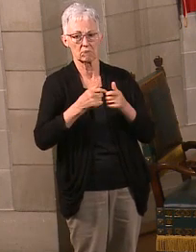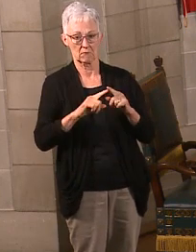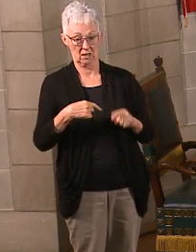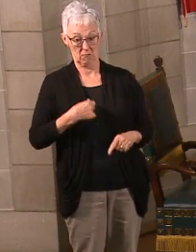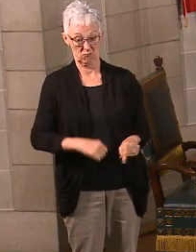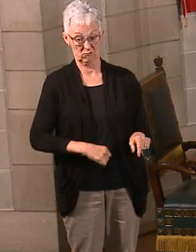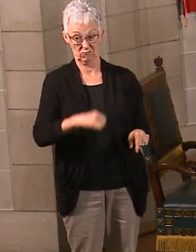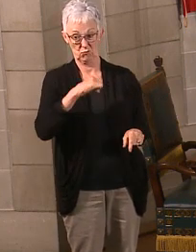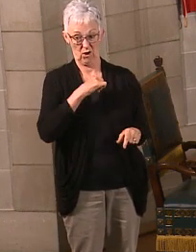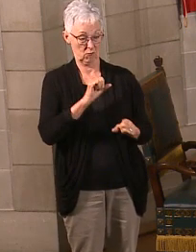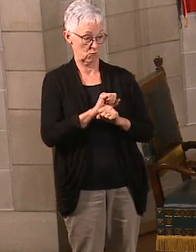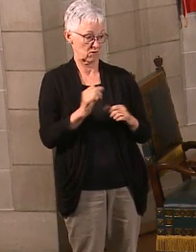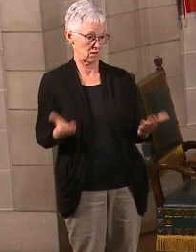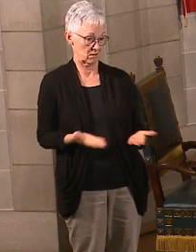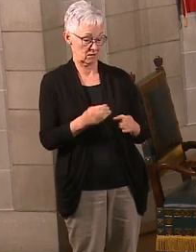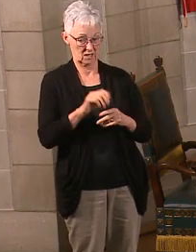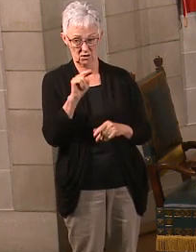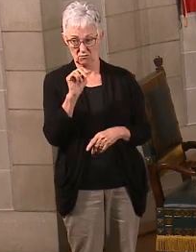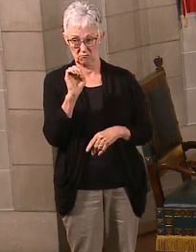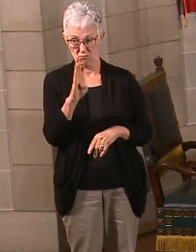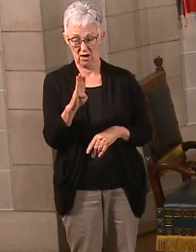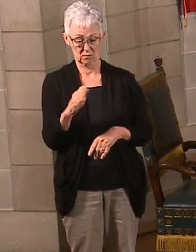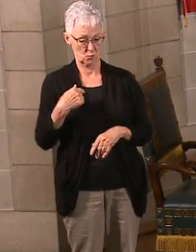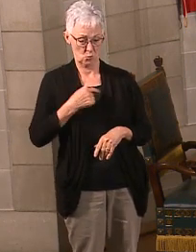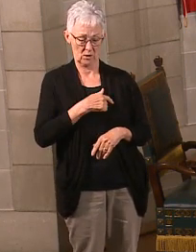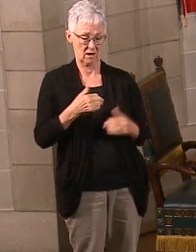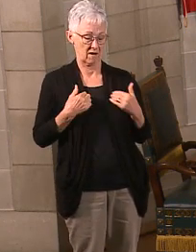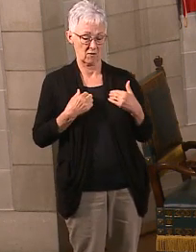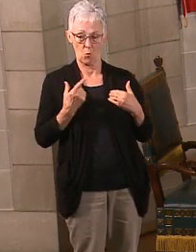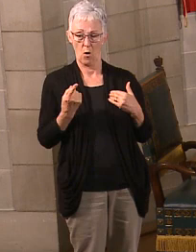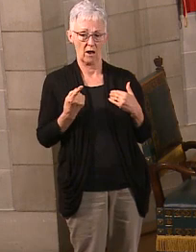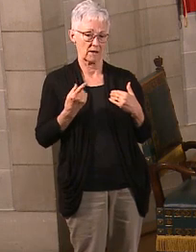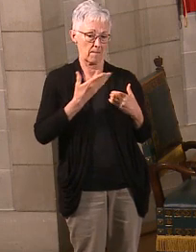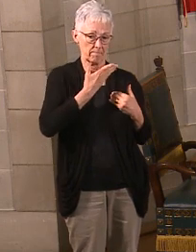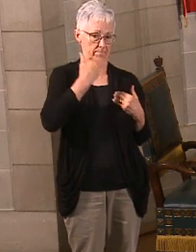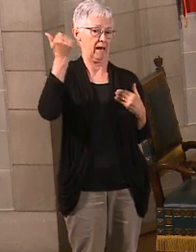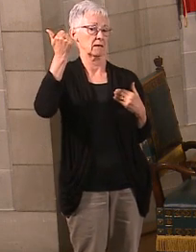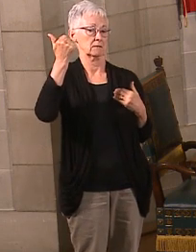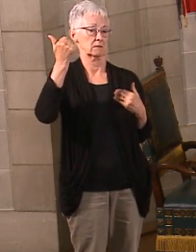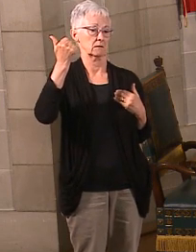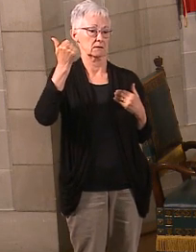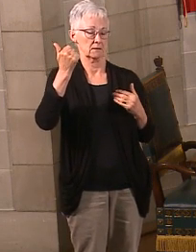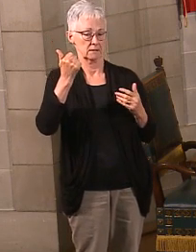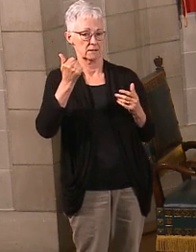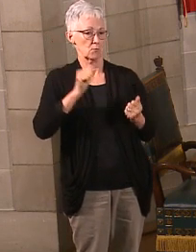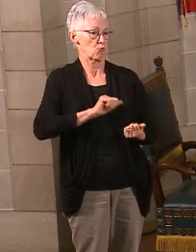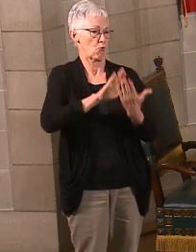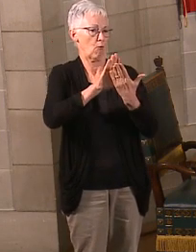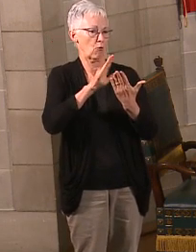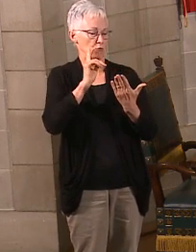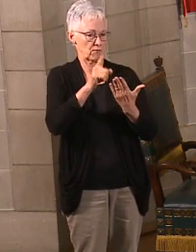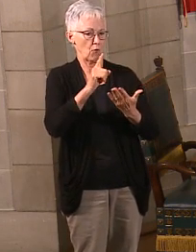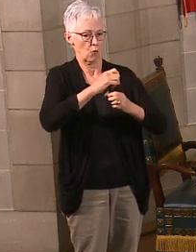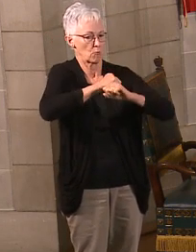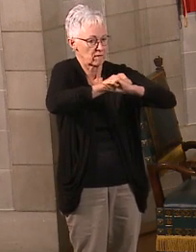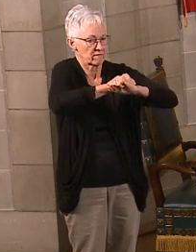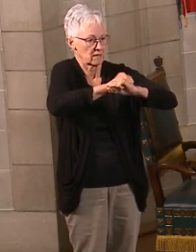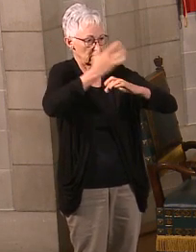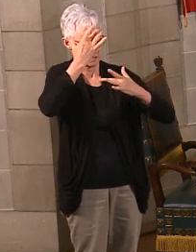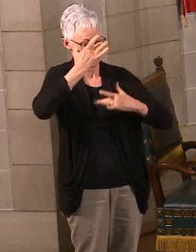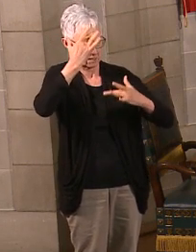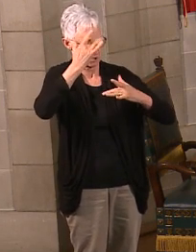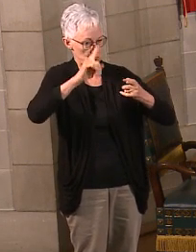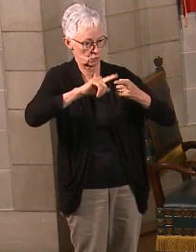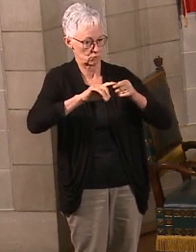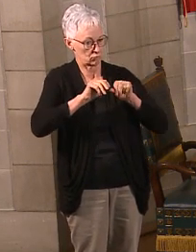best state-led pandemic responses that's happening in America. The work of my agency draws little attention when it's done well,